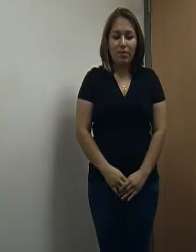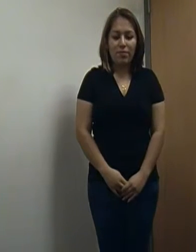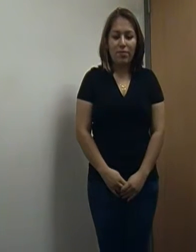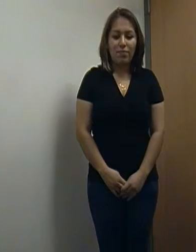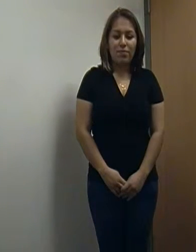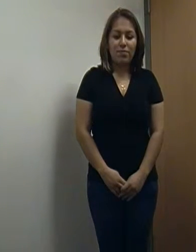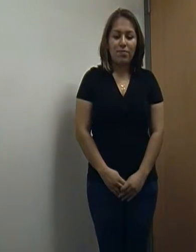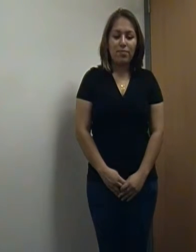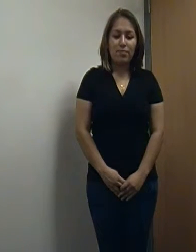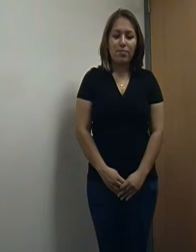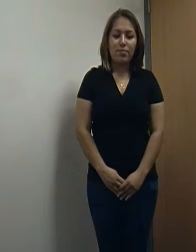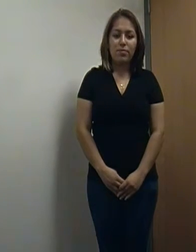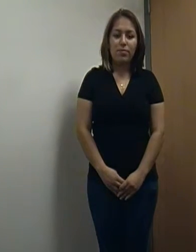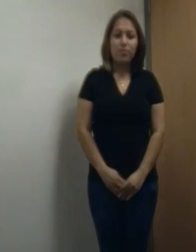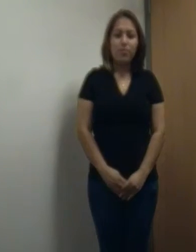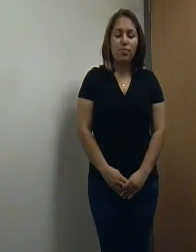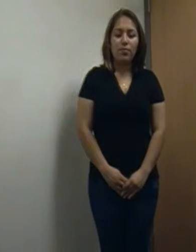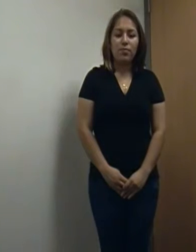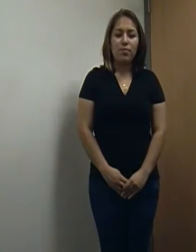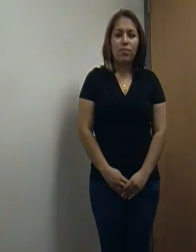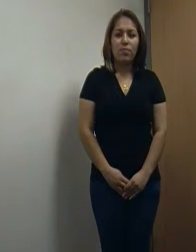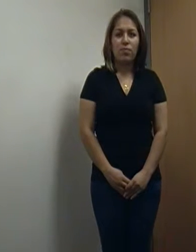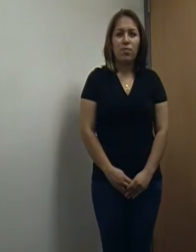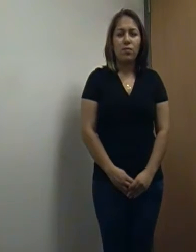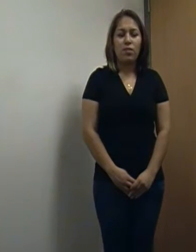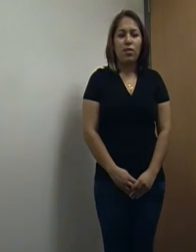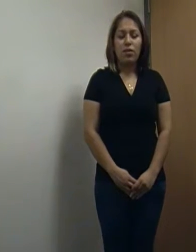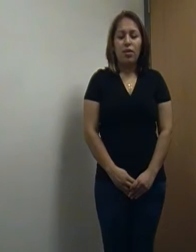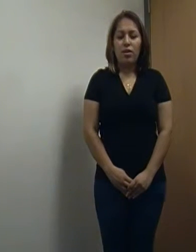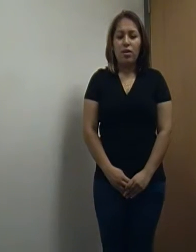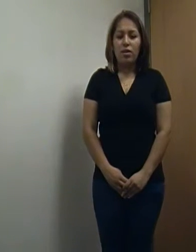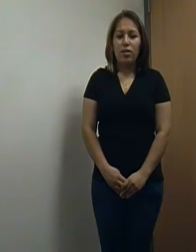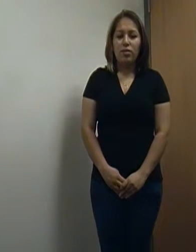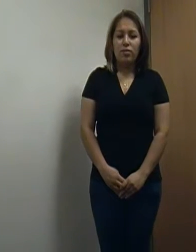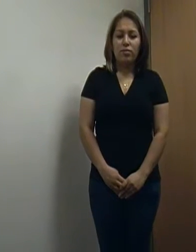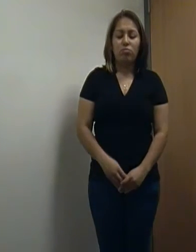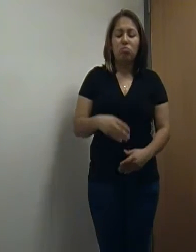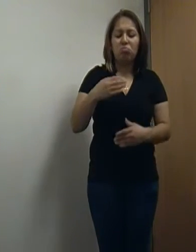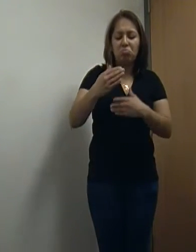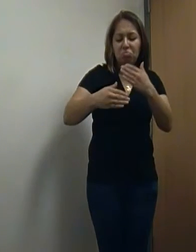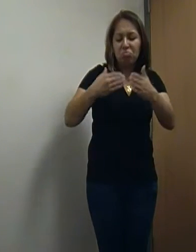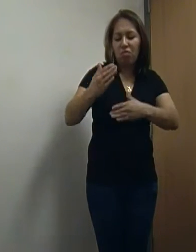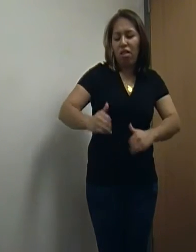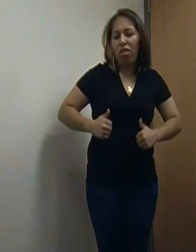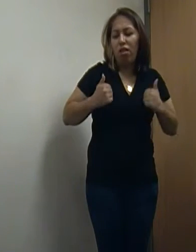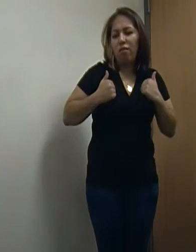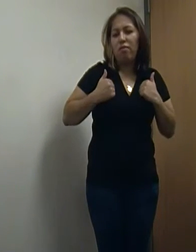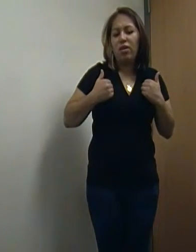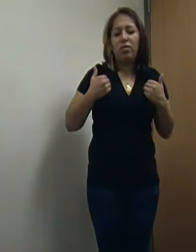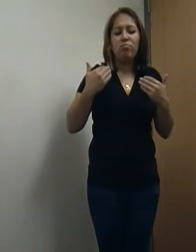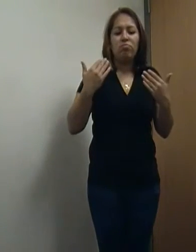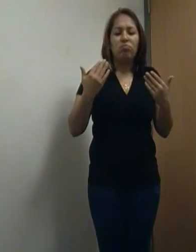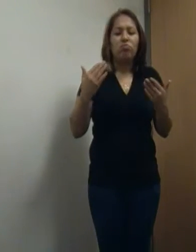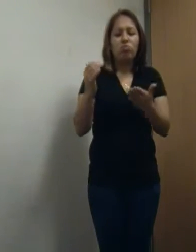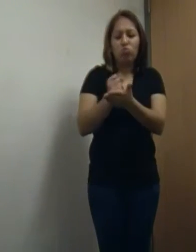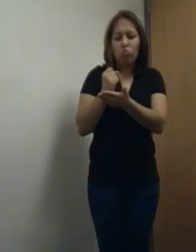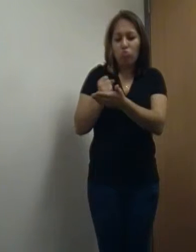Later on in life, I did inherit other pieces from members of the family, such as a grandfather clock from